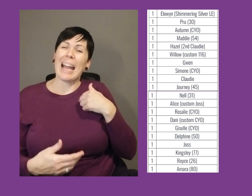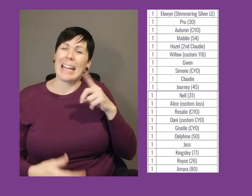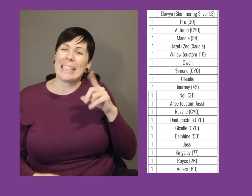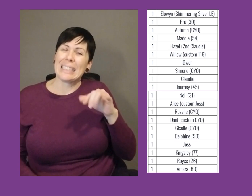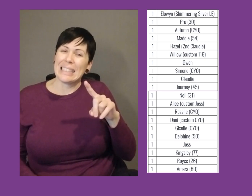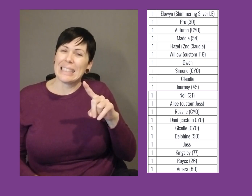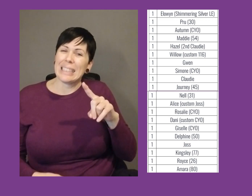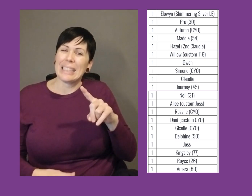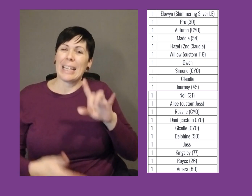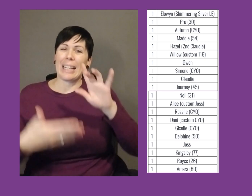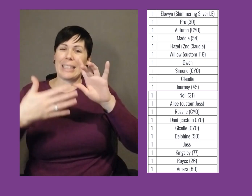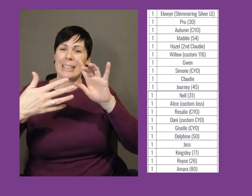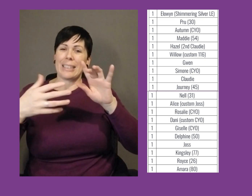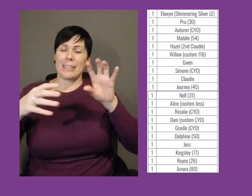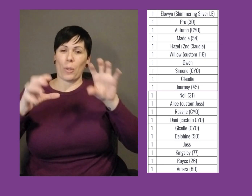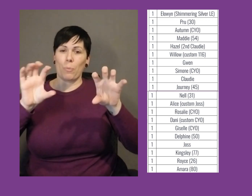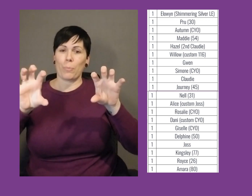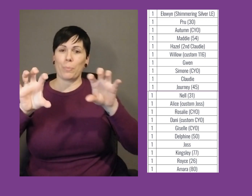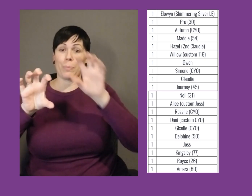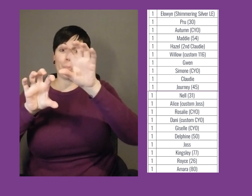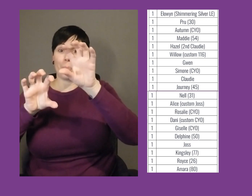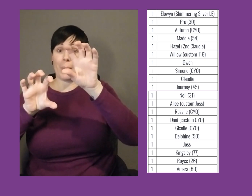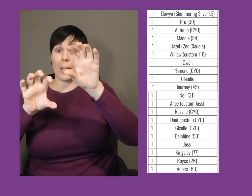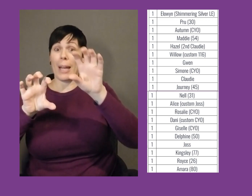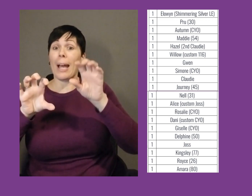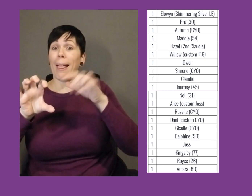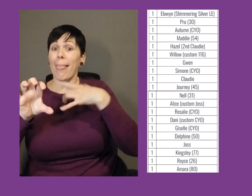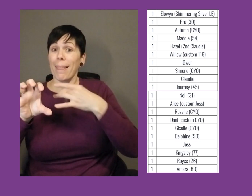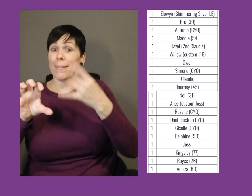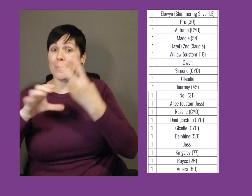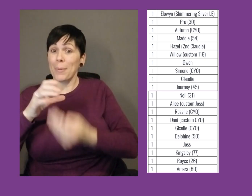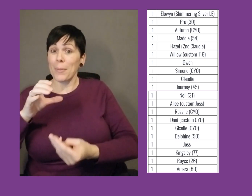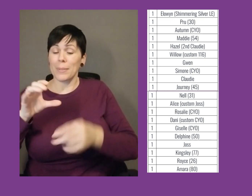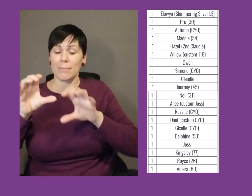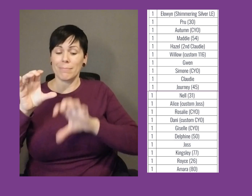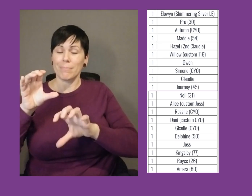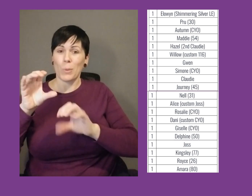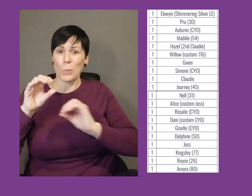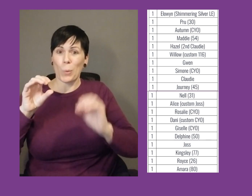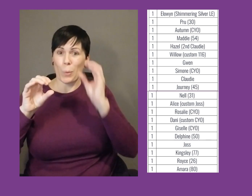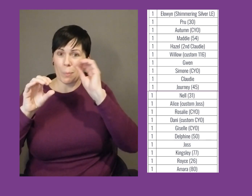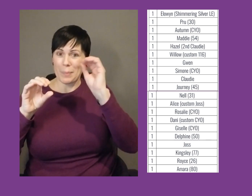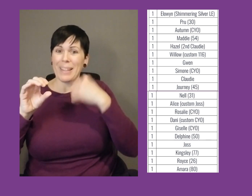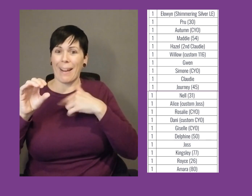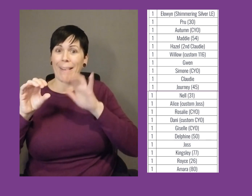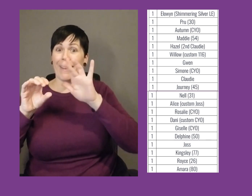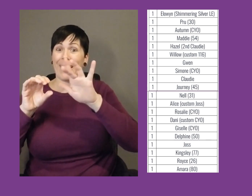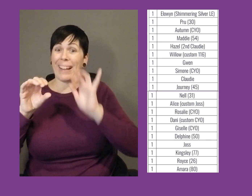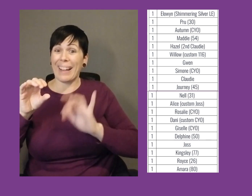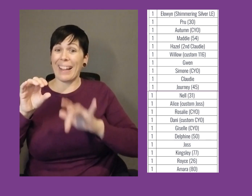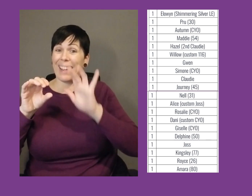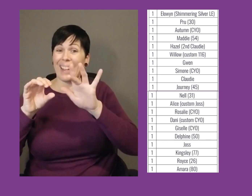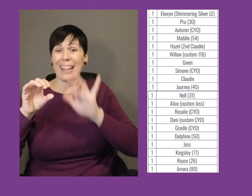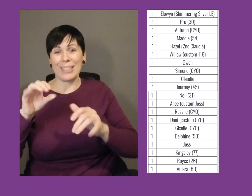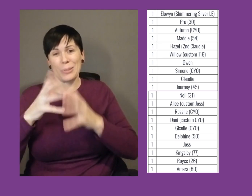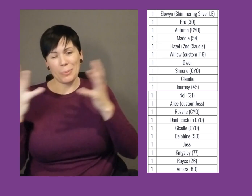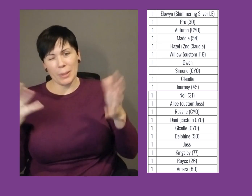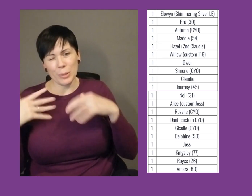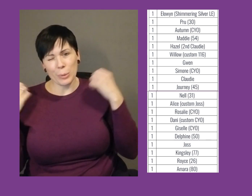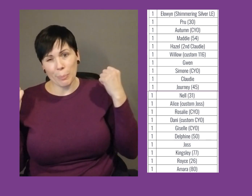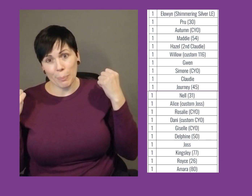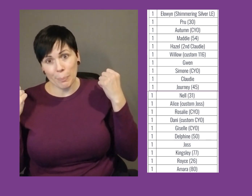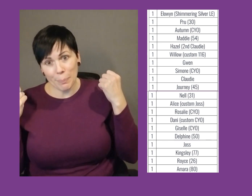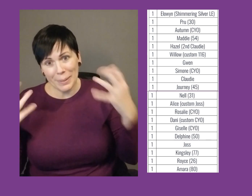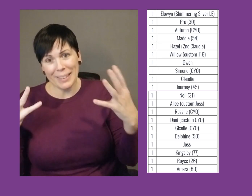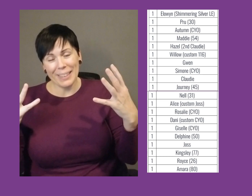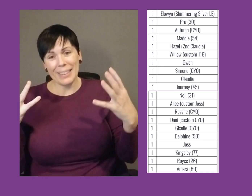and I like them both on a lot of them. So I got all of these in like tied for first place, which is